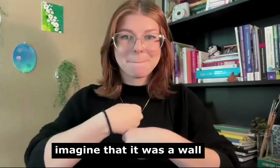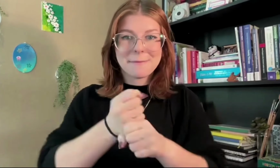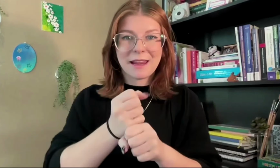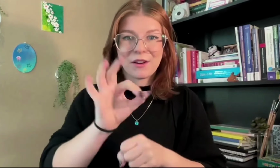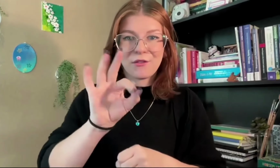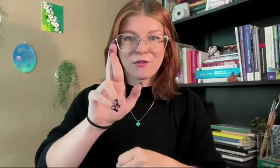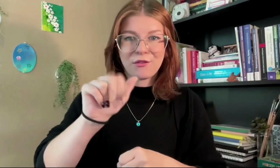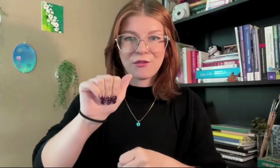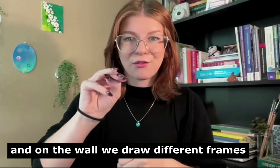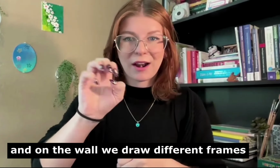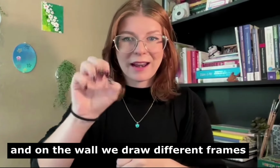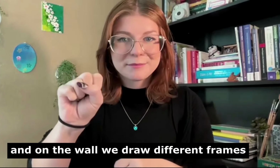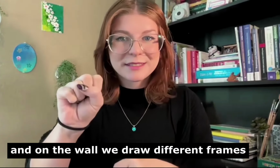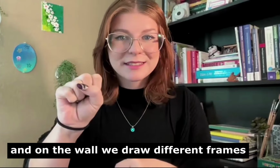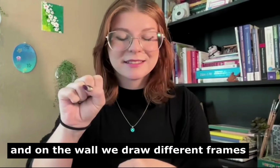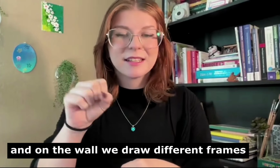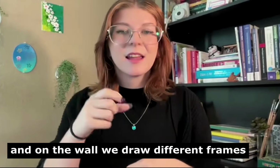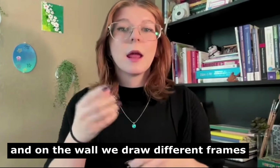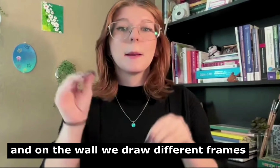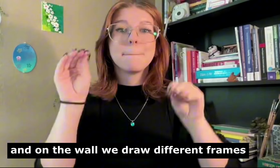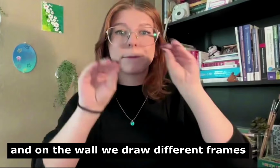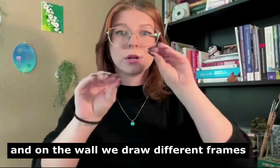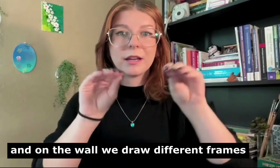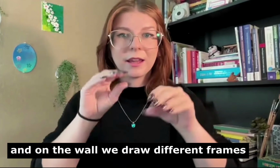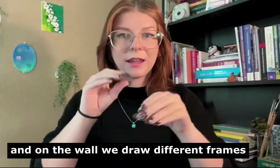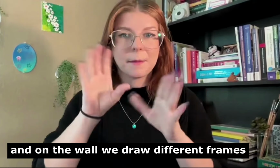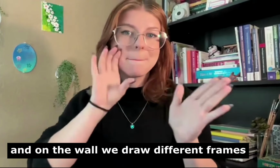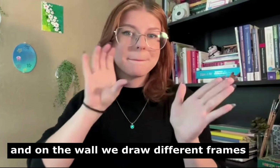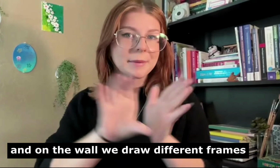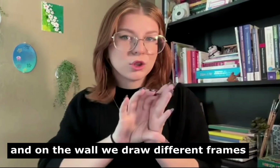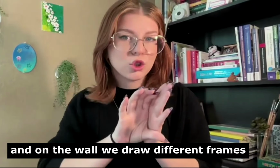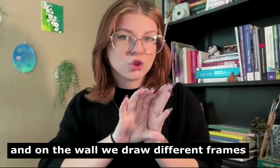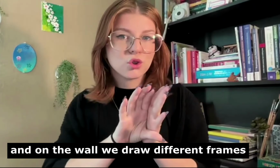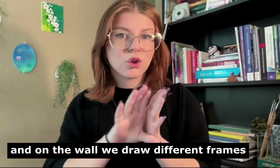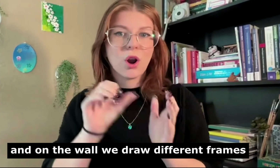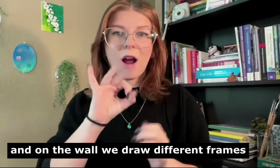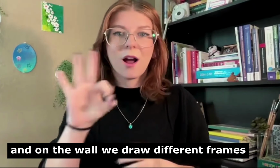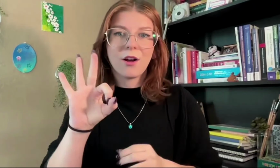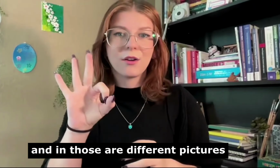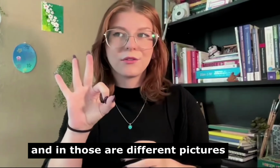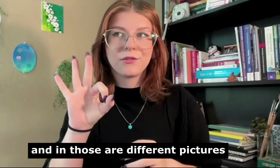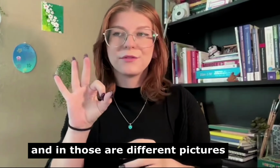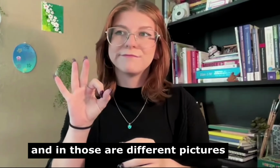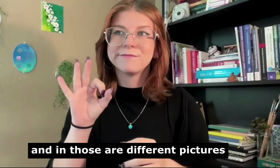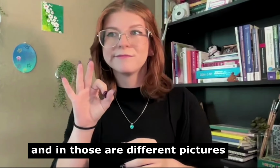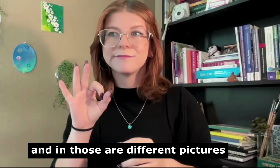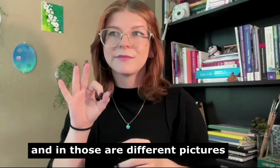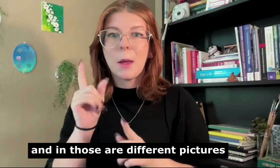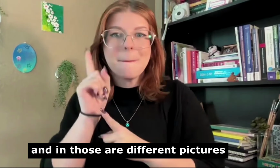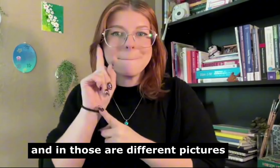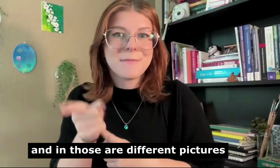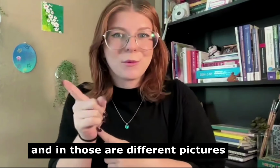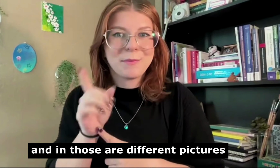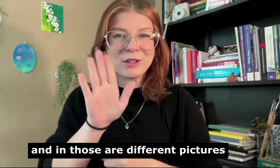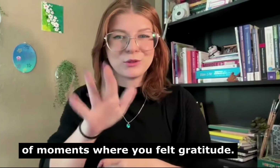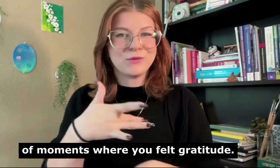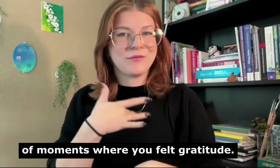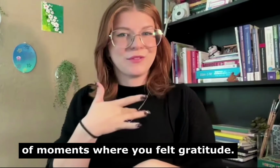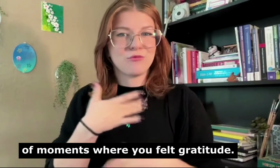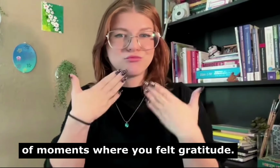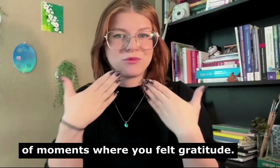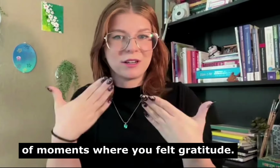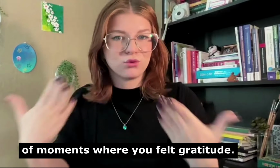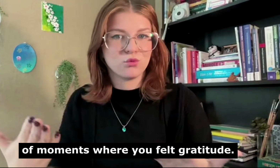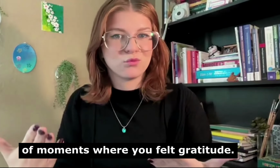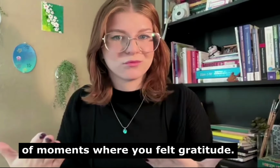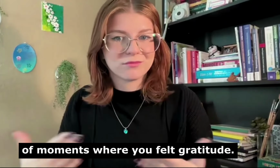wall. And on the wall, we draw different frames, and in those are different pictures